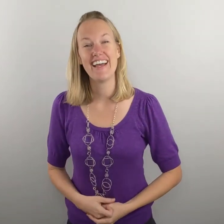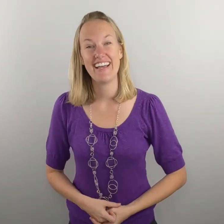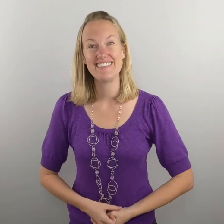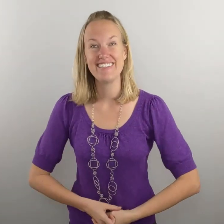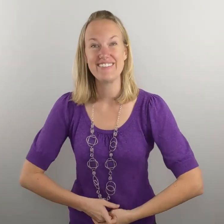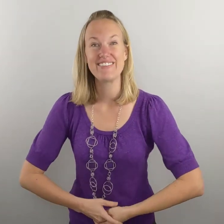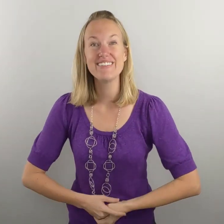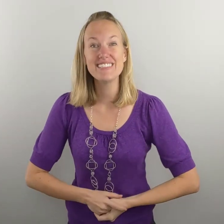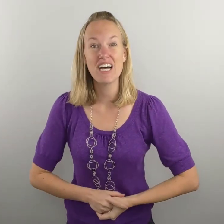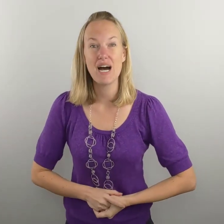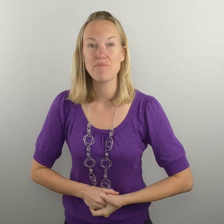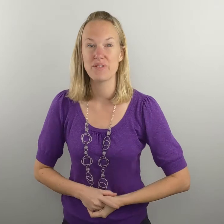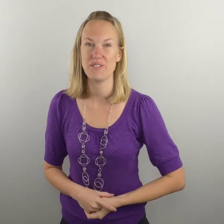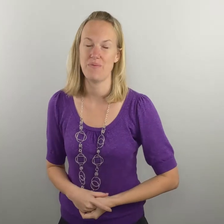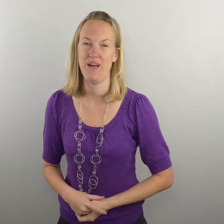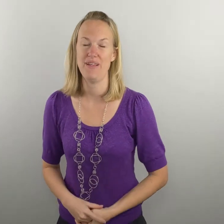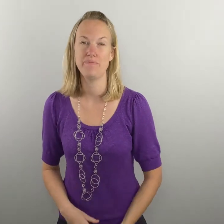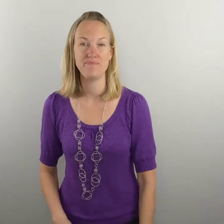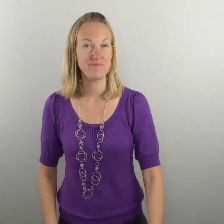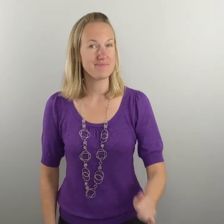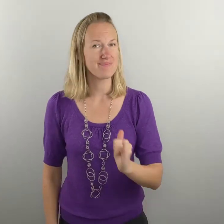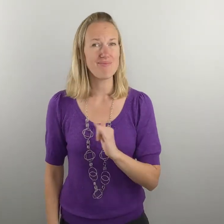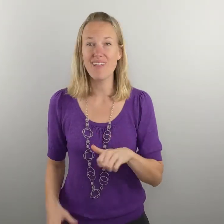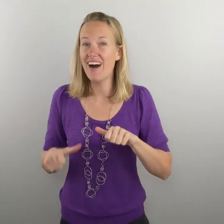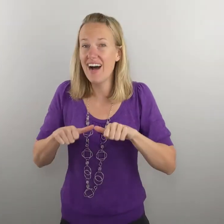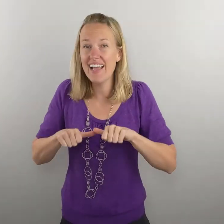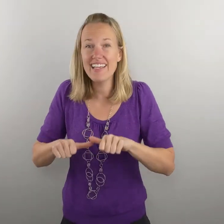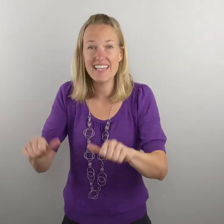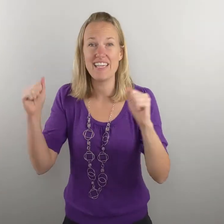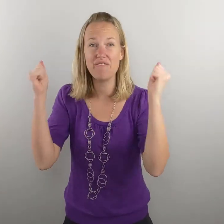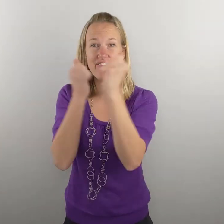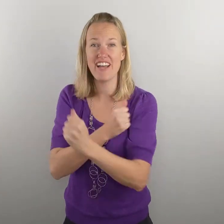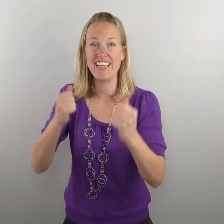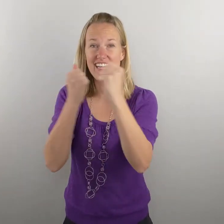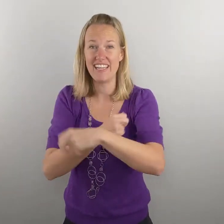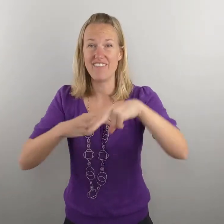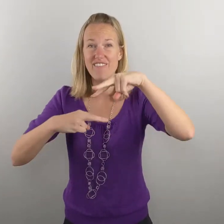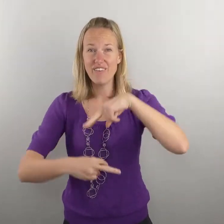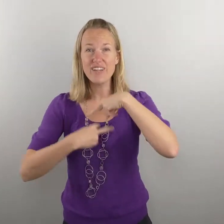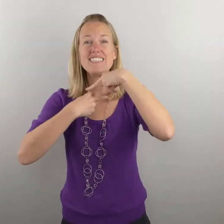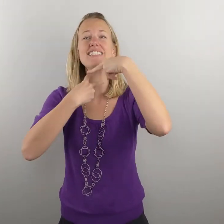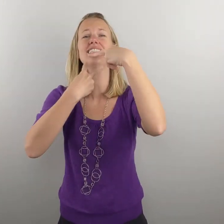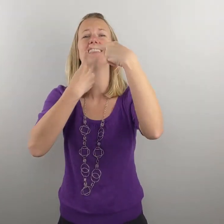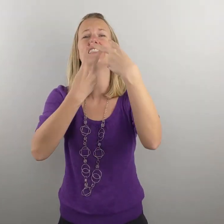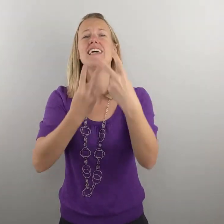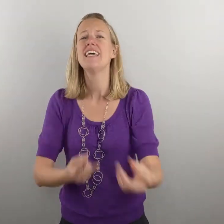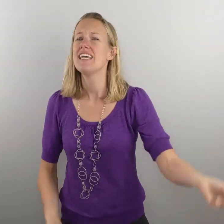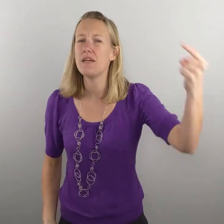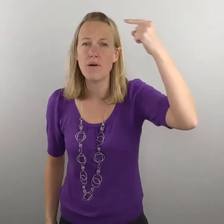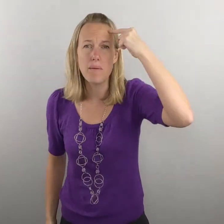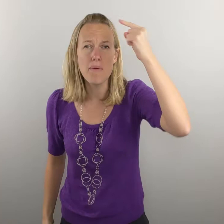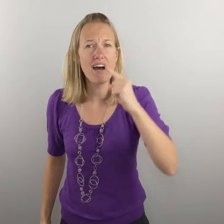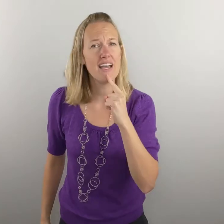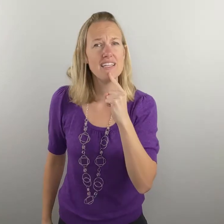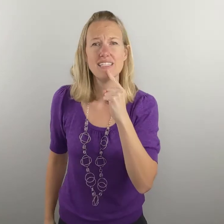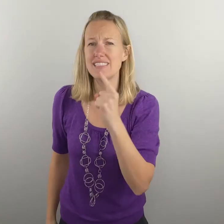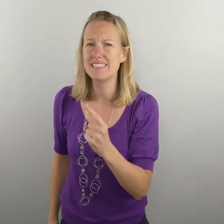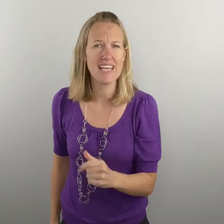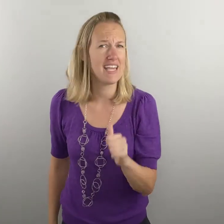Okay, so from the top, verse 1. I keep fighting voices in my mind that say